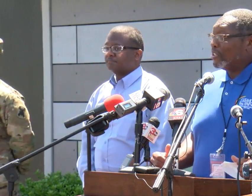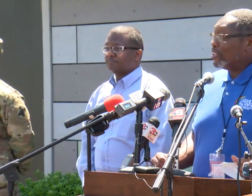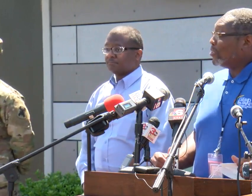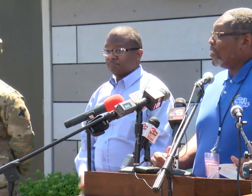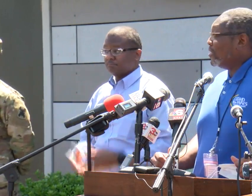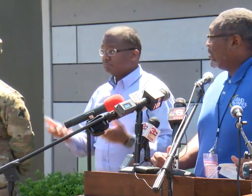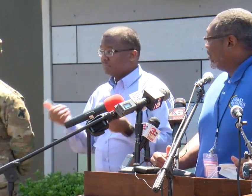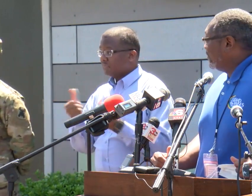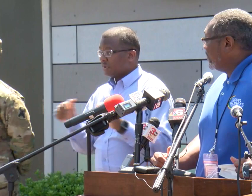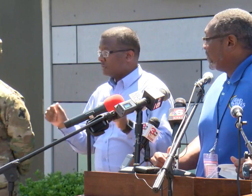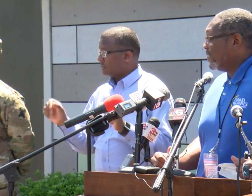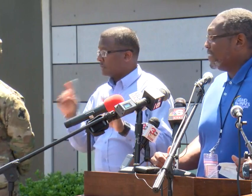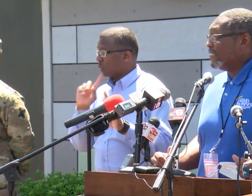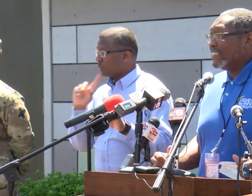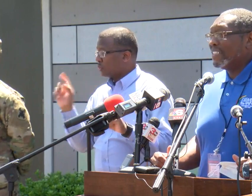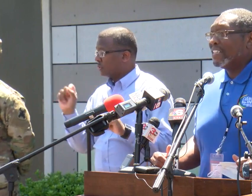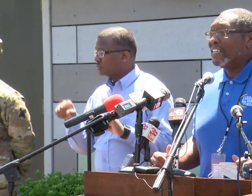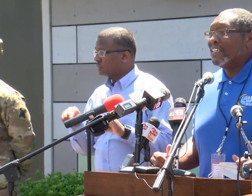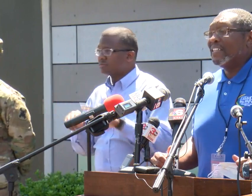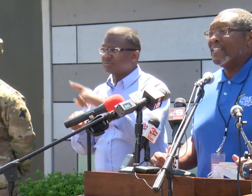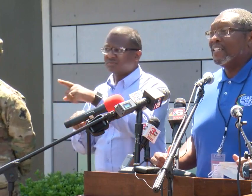Can I answer any other questions?